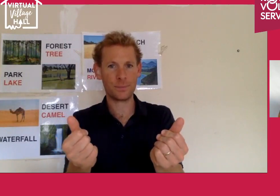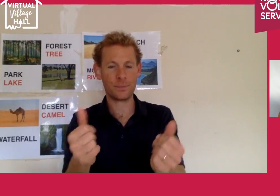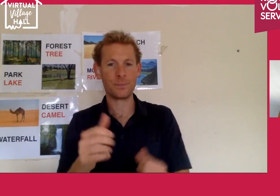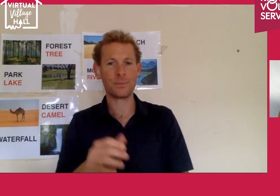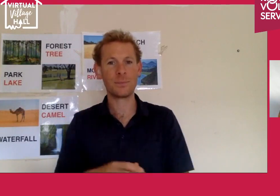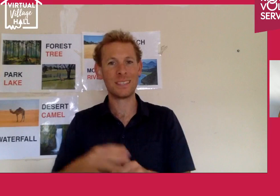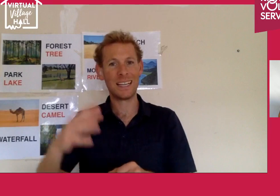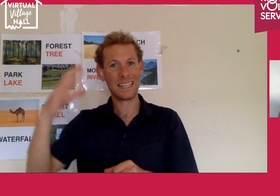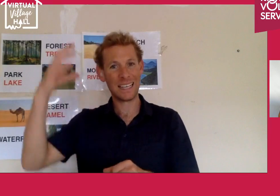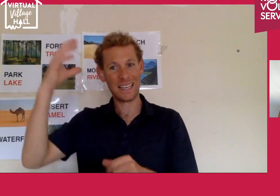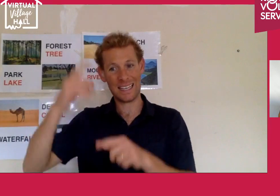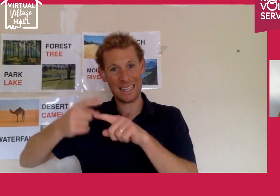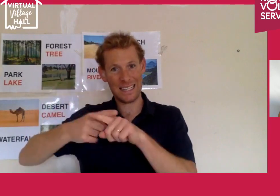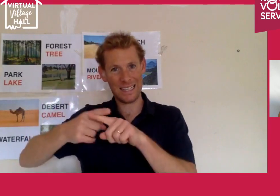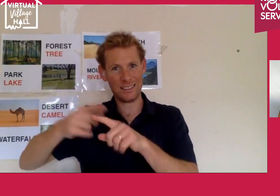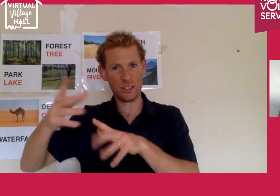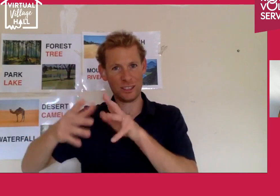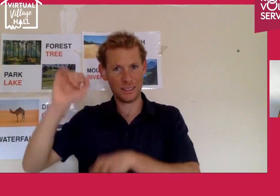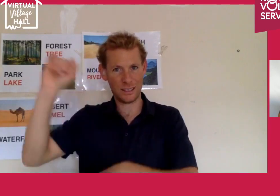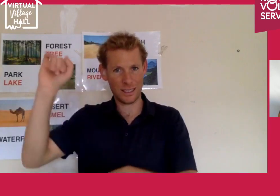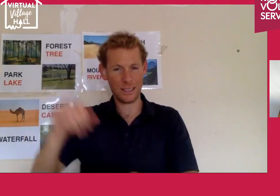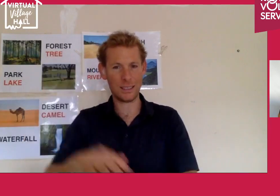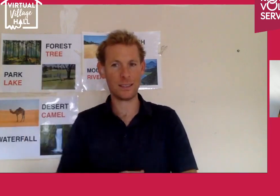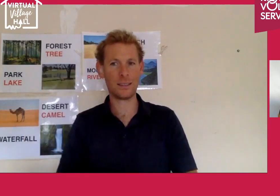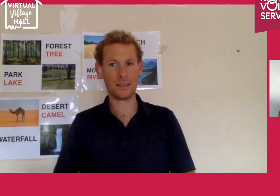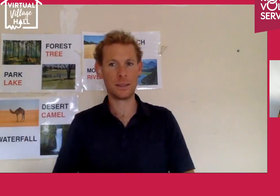Beach. In England,